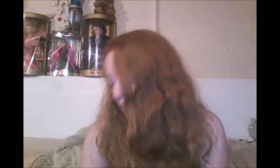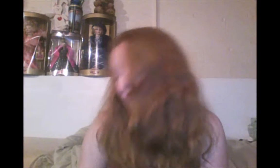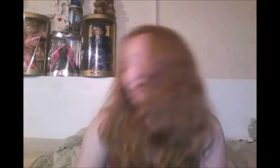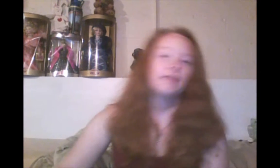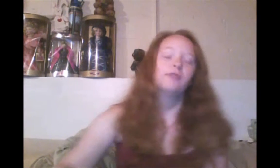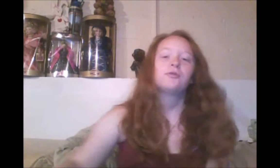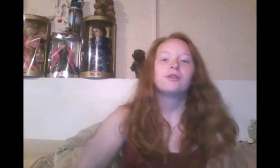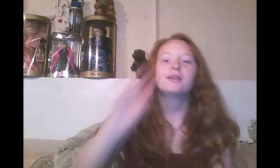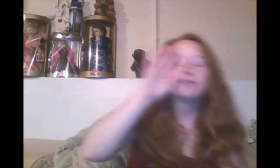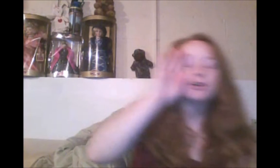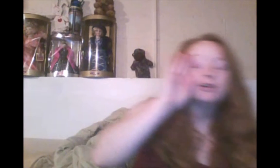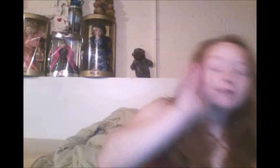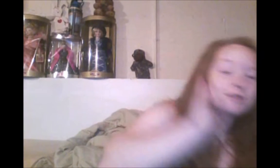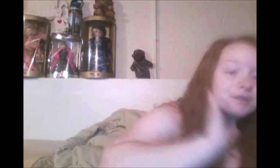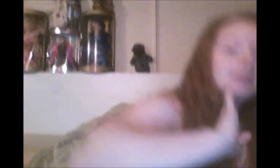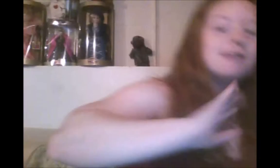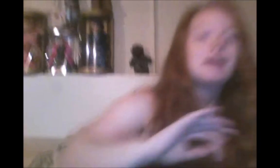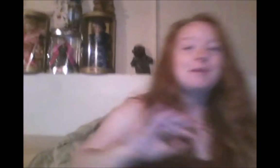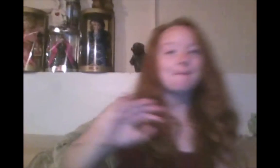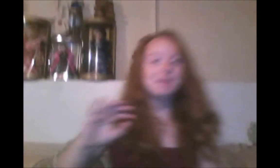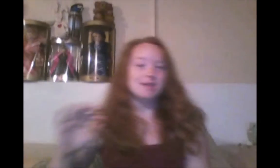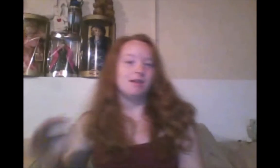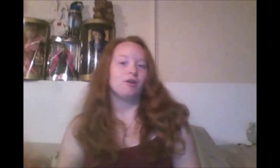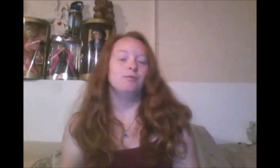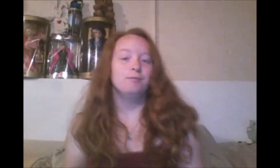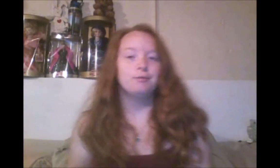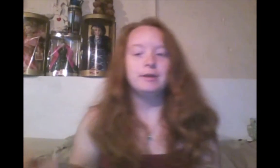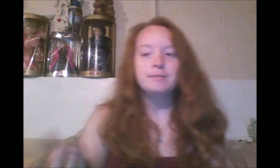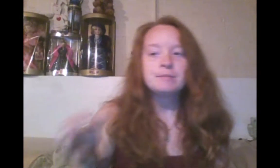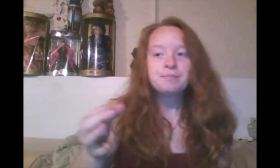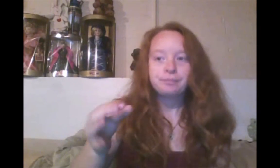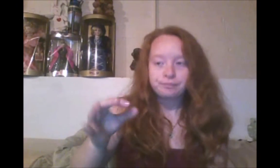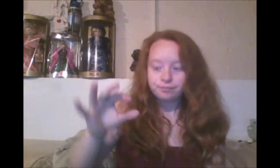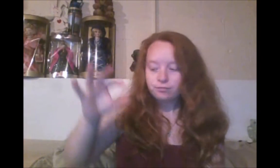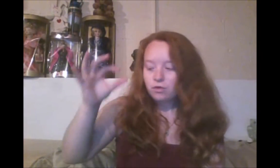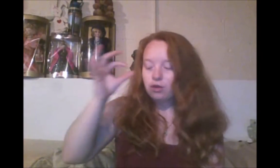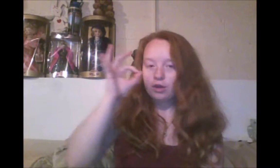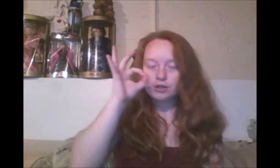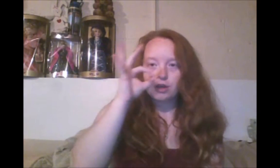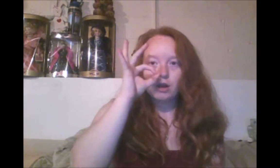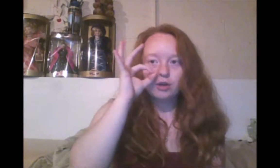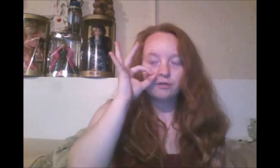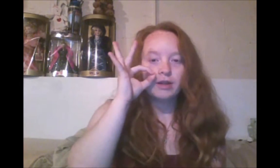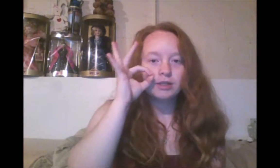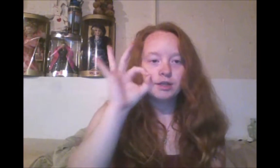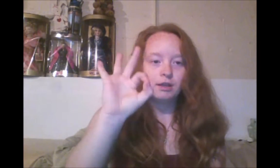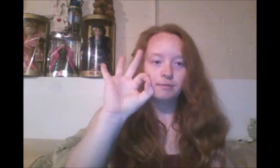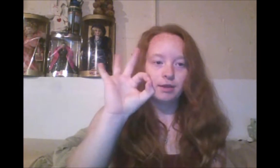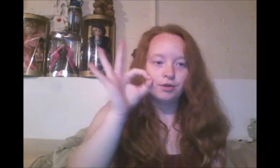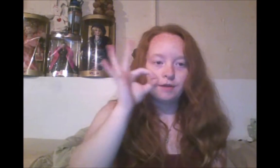Okay, this one's really difficult. So this is going to be a B, like a bumblebee. You're going to start on your right cheek, make your F